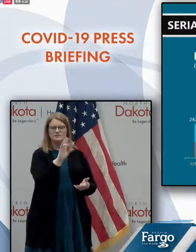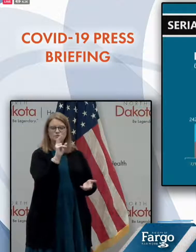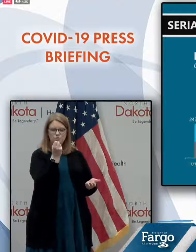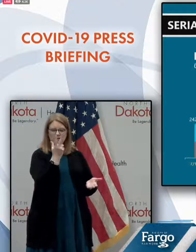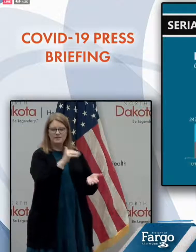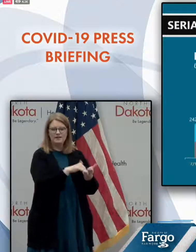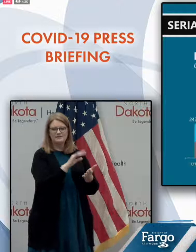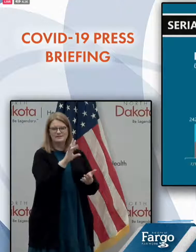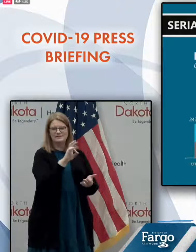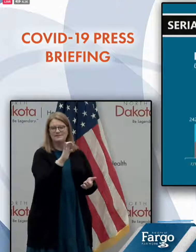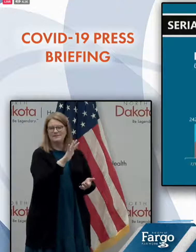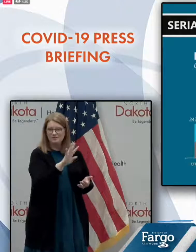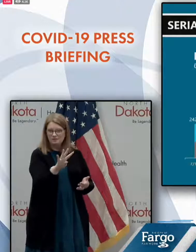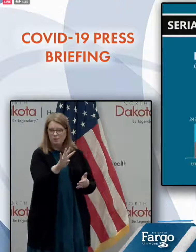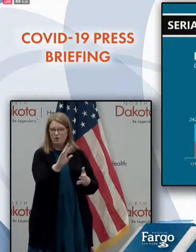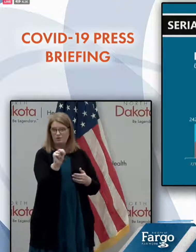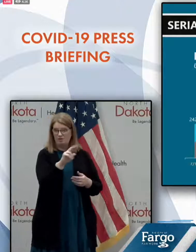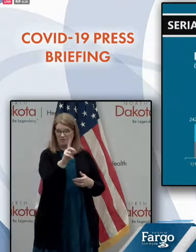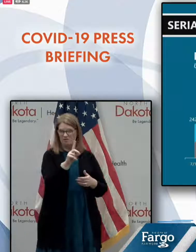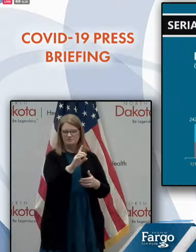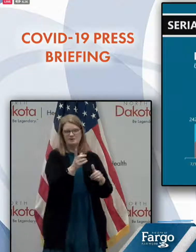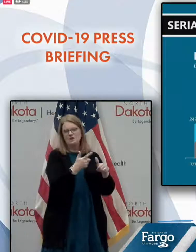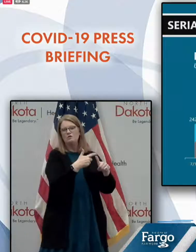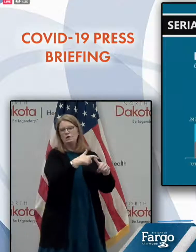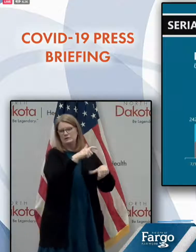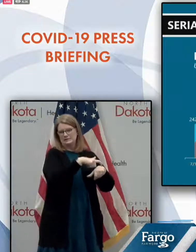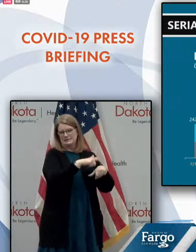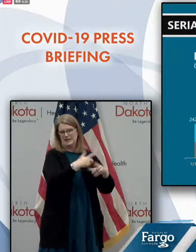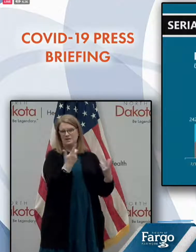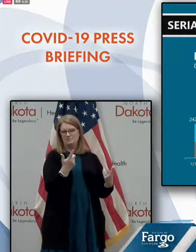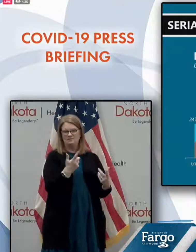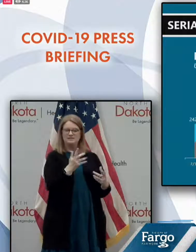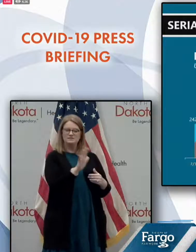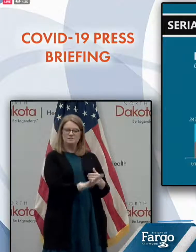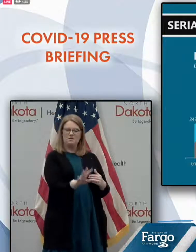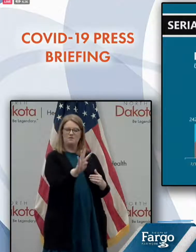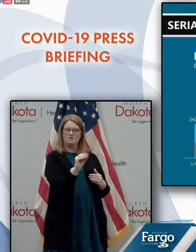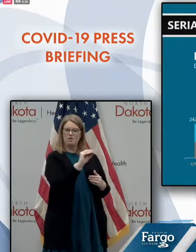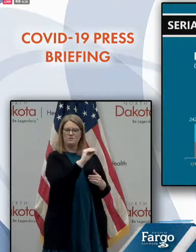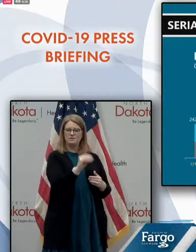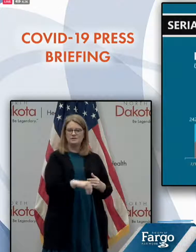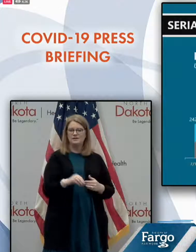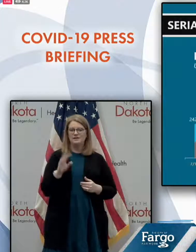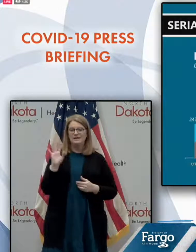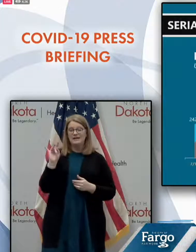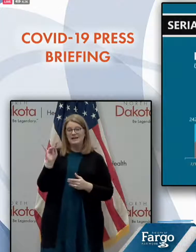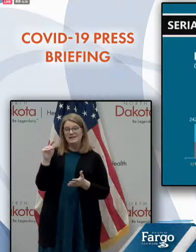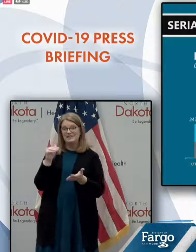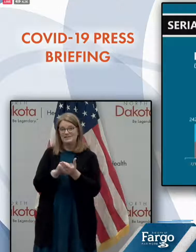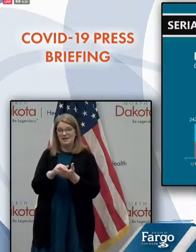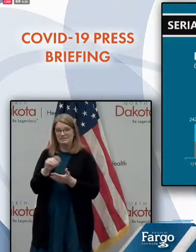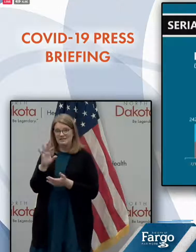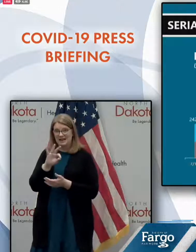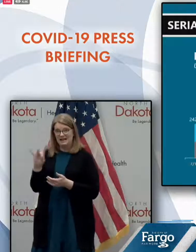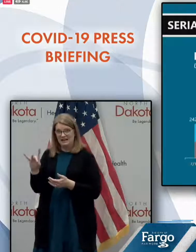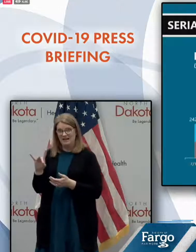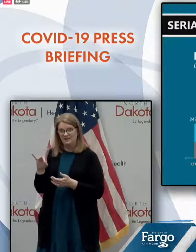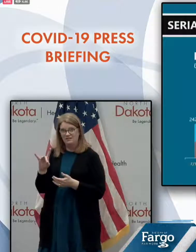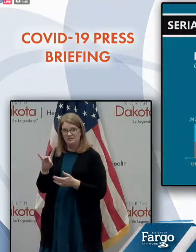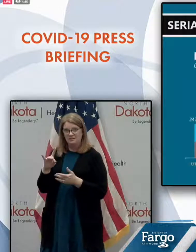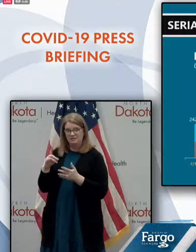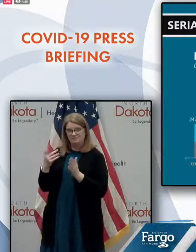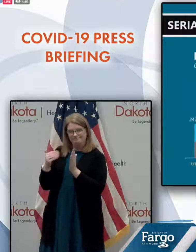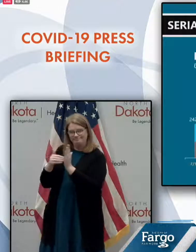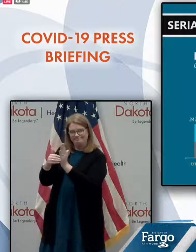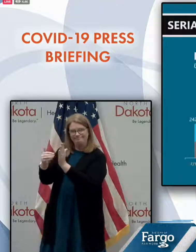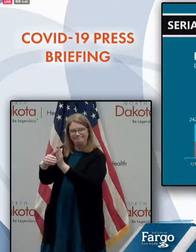for the first time, and which is about 40%, and then 18,098 repeats or serial tests. And again, if